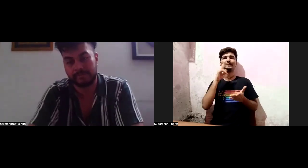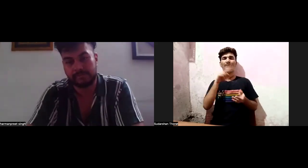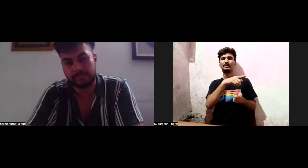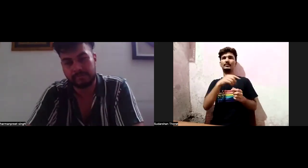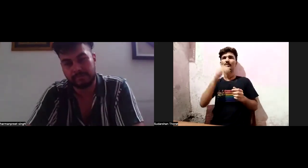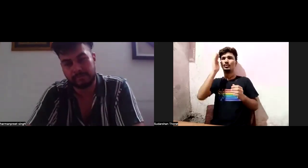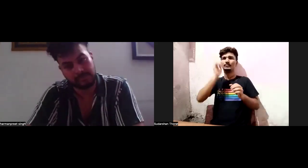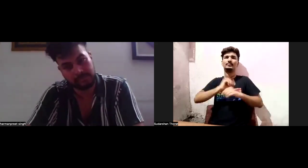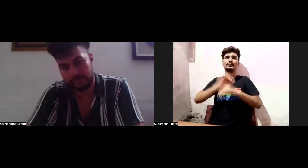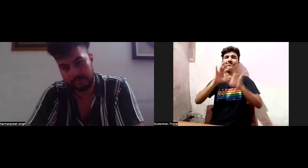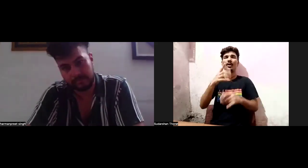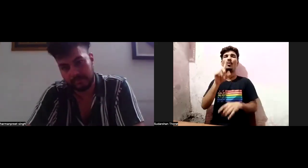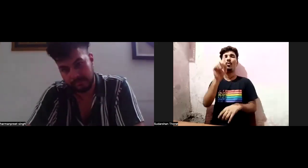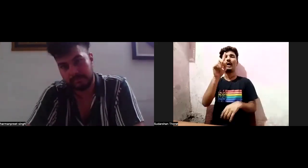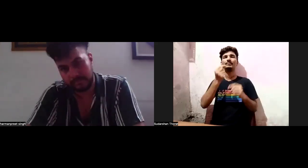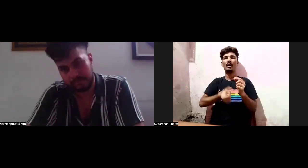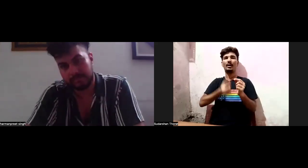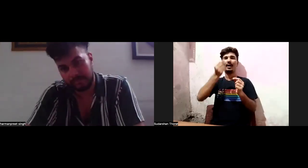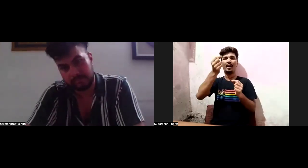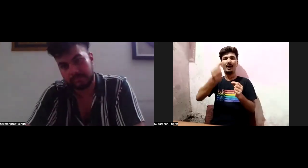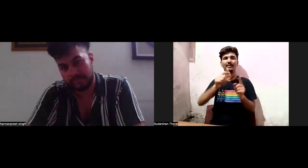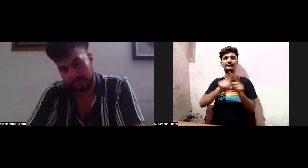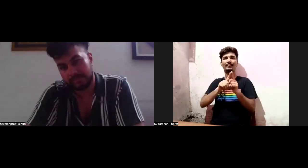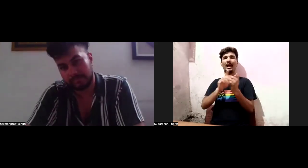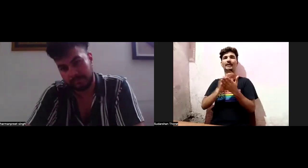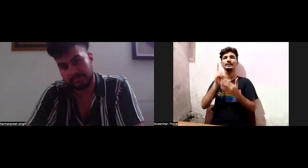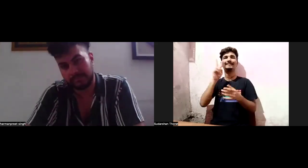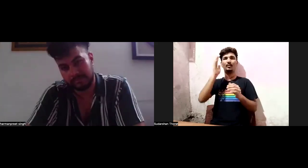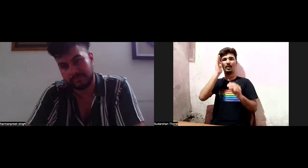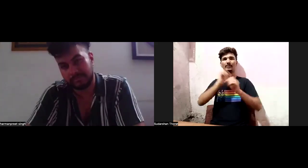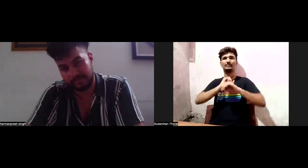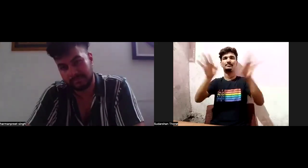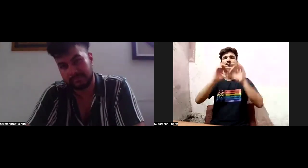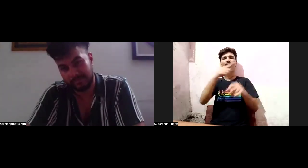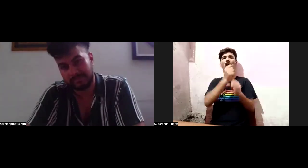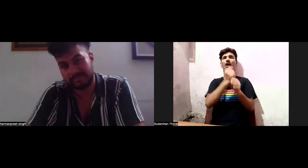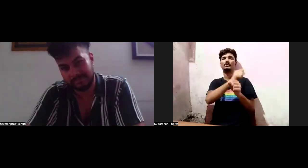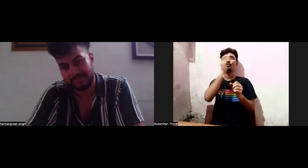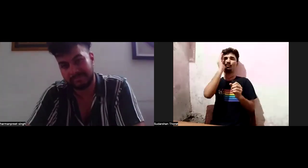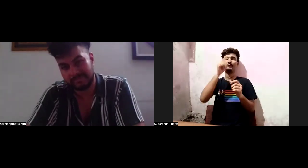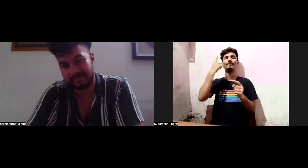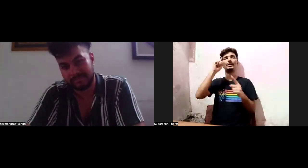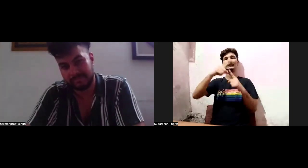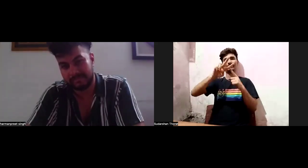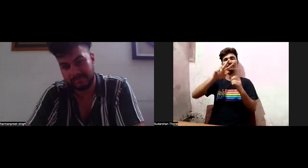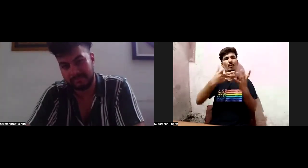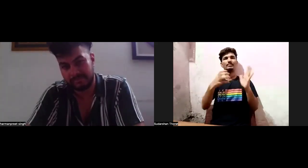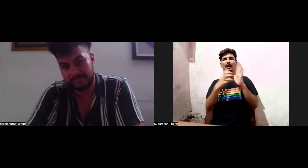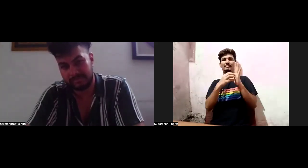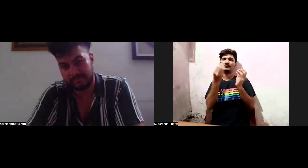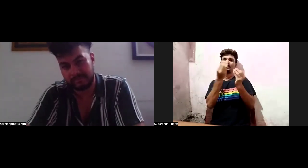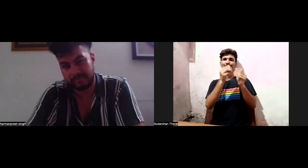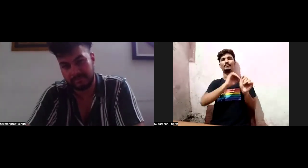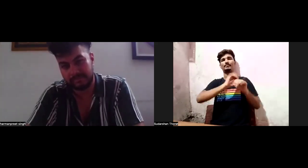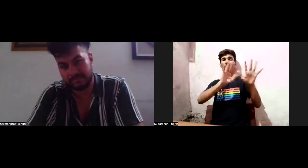their collaboration. There are organizations we're working for the awareness regarding HIV,